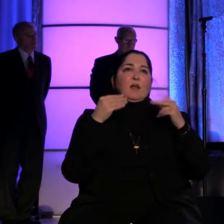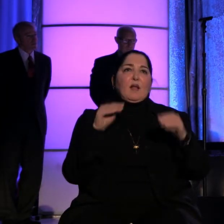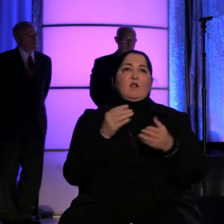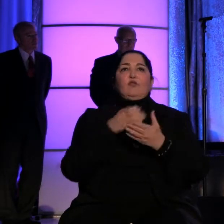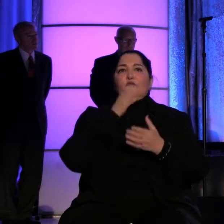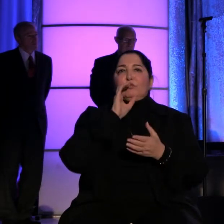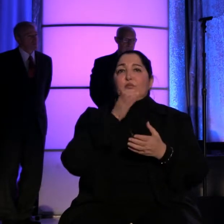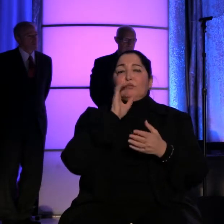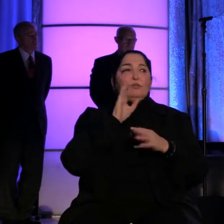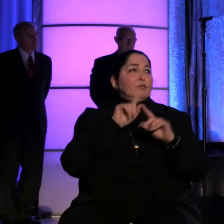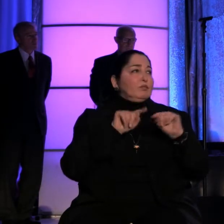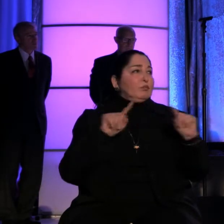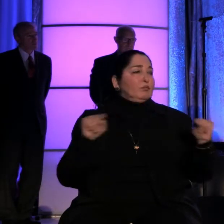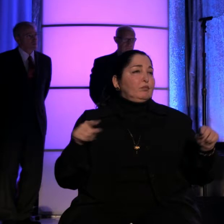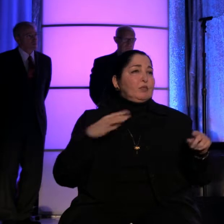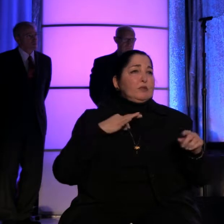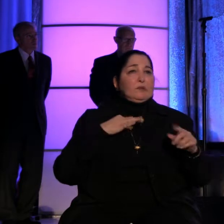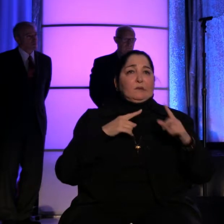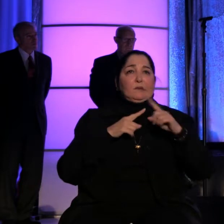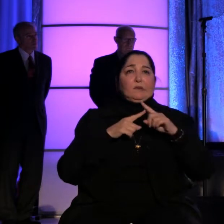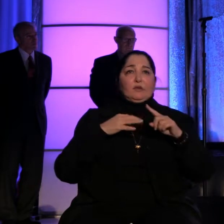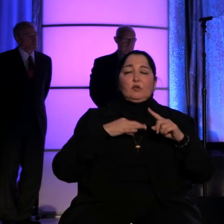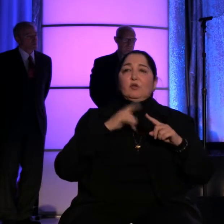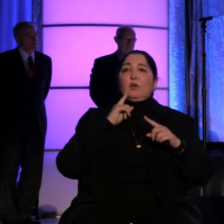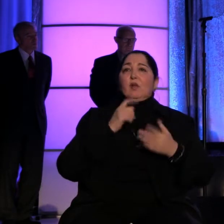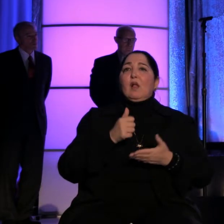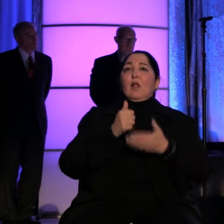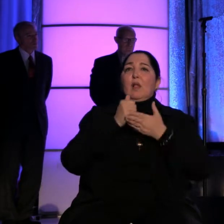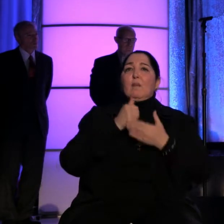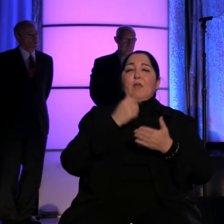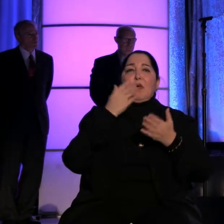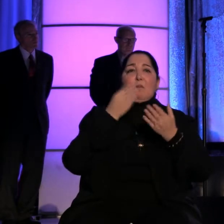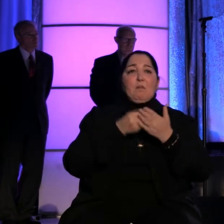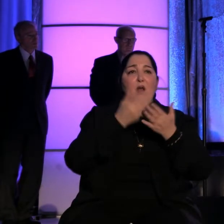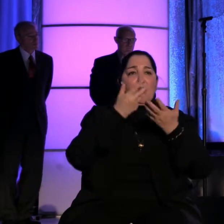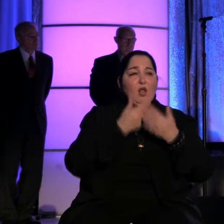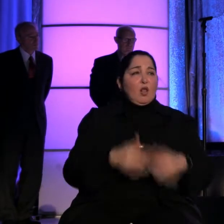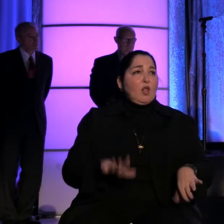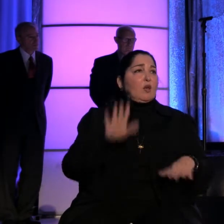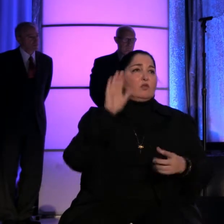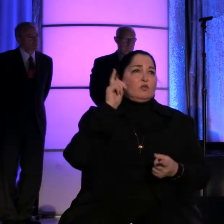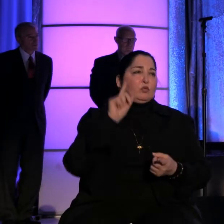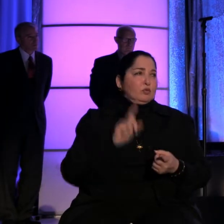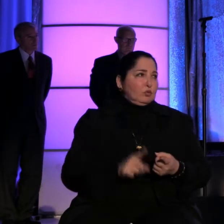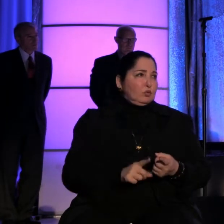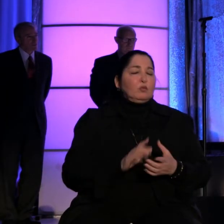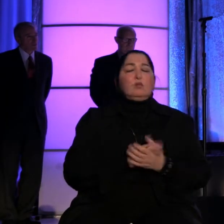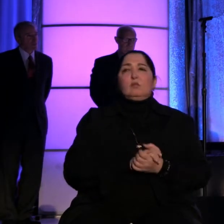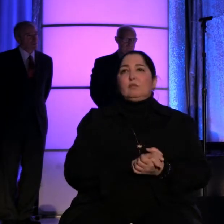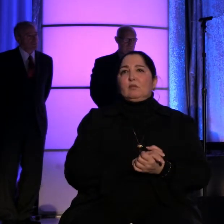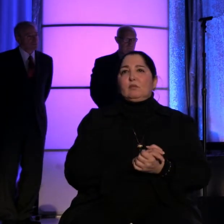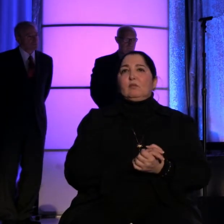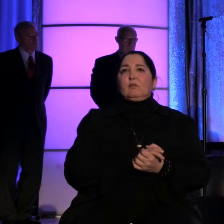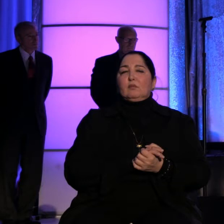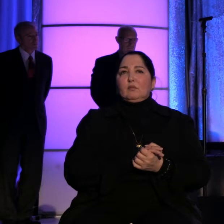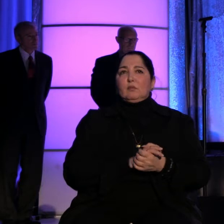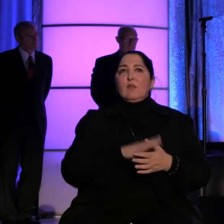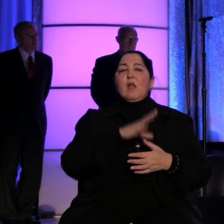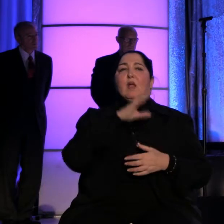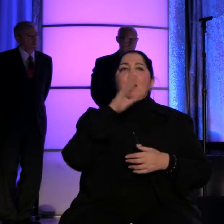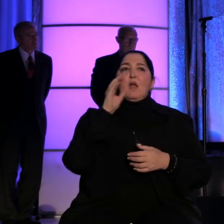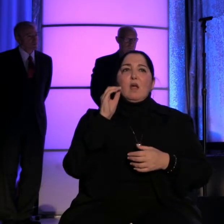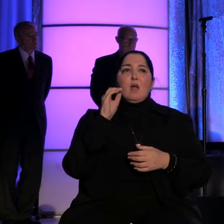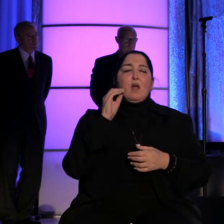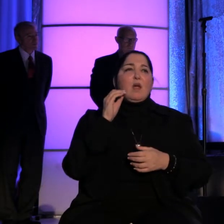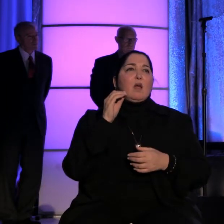can at the very least help reduce the loss that a lot of these 501c3s have on their books, and